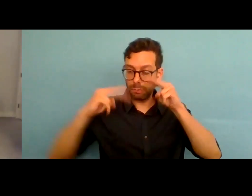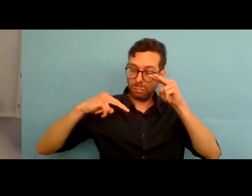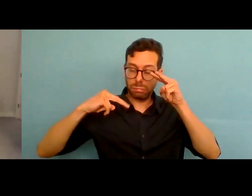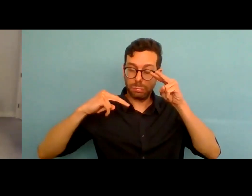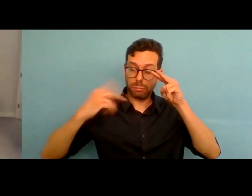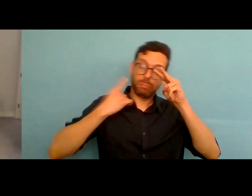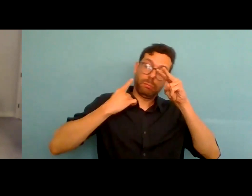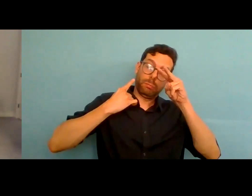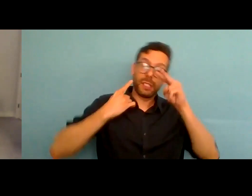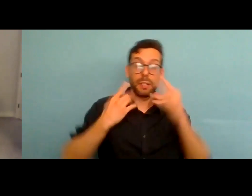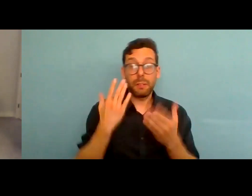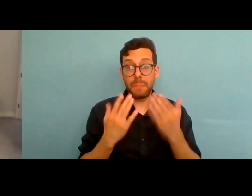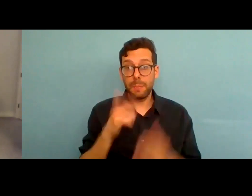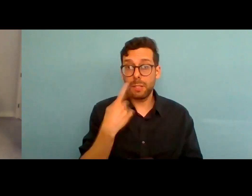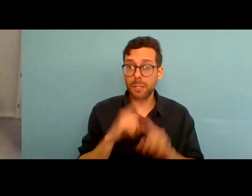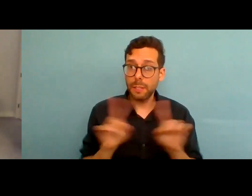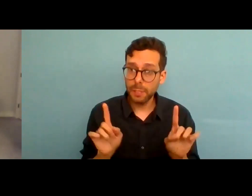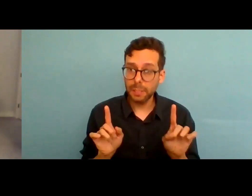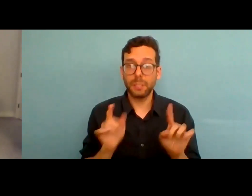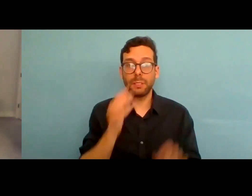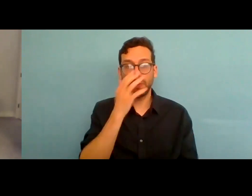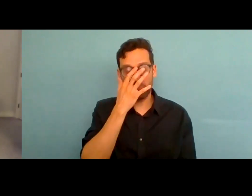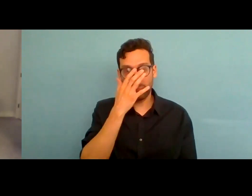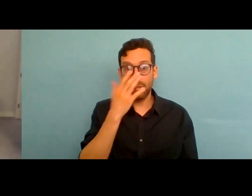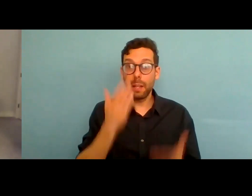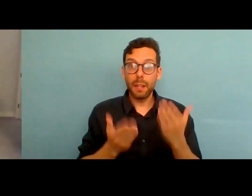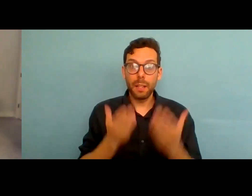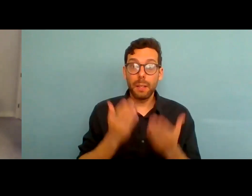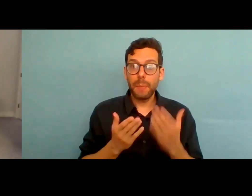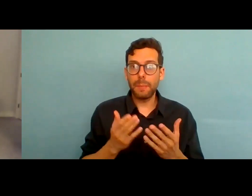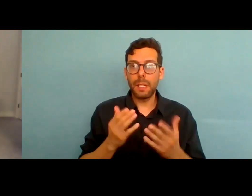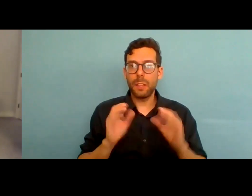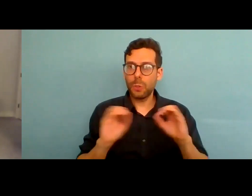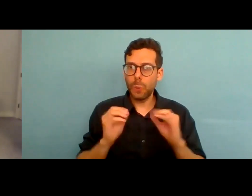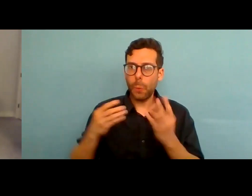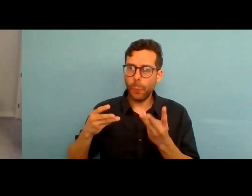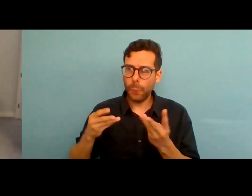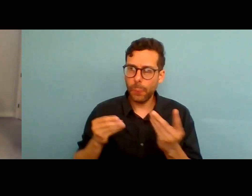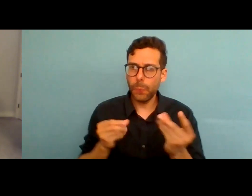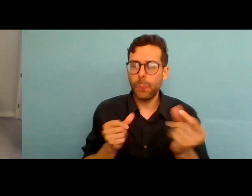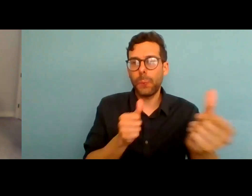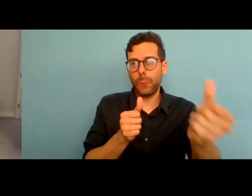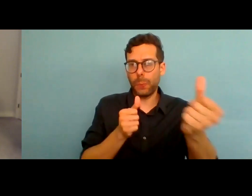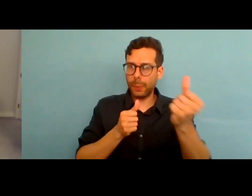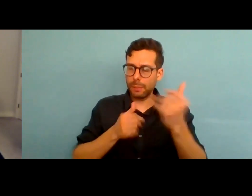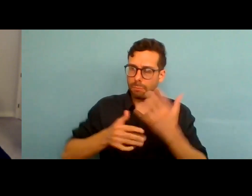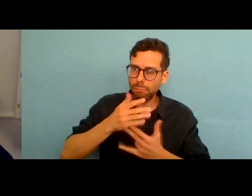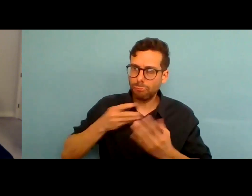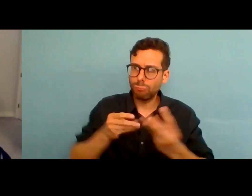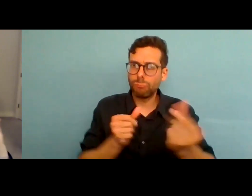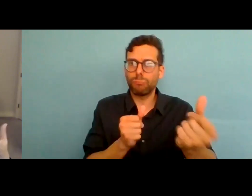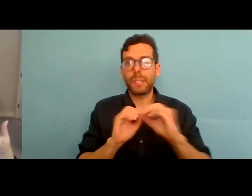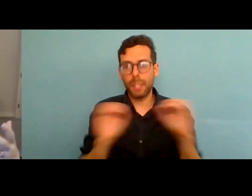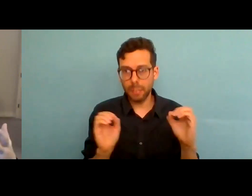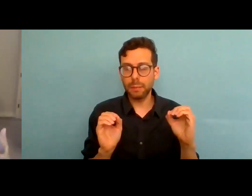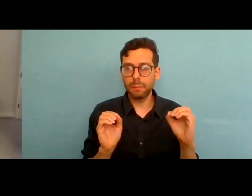different. Maybe very lack fluidness, like a fluidity about that interaction. That can go all